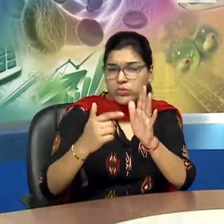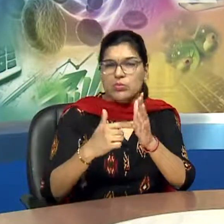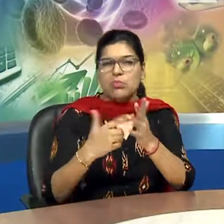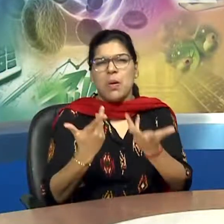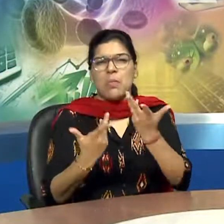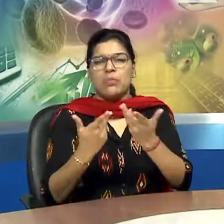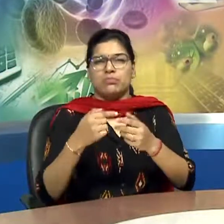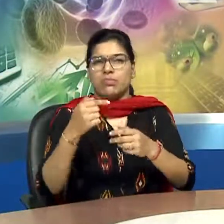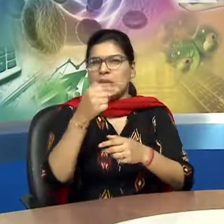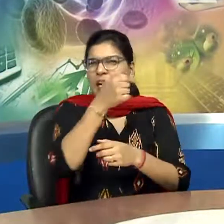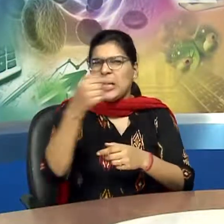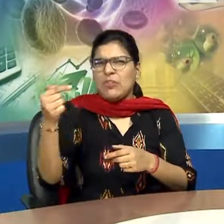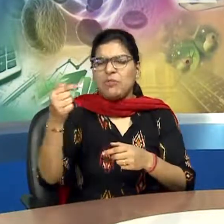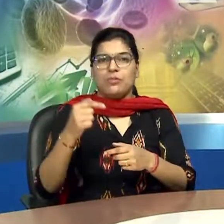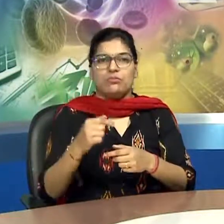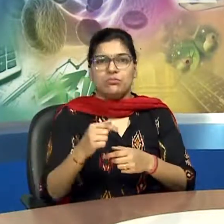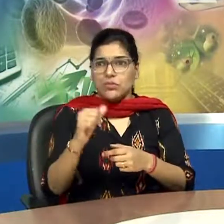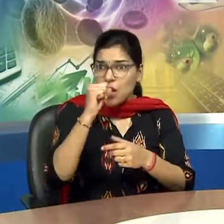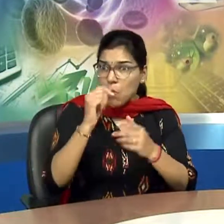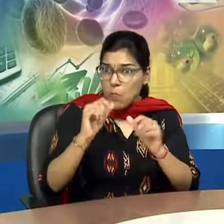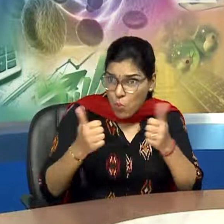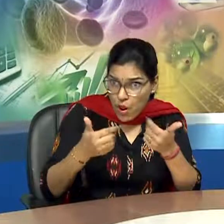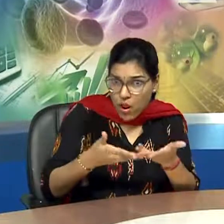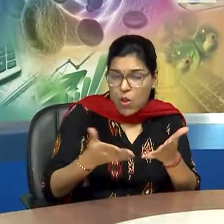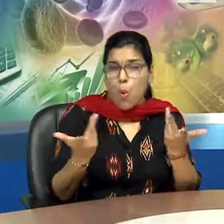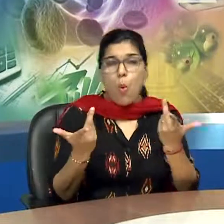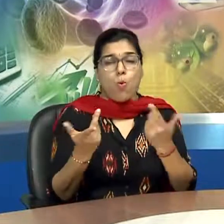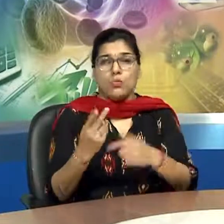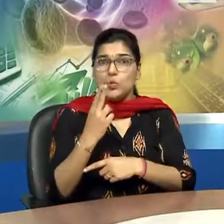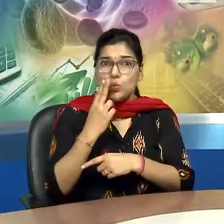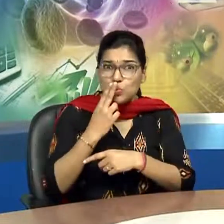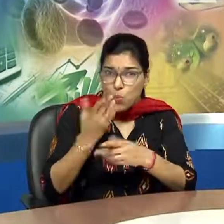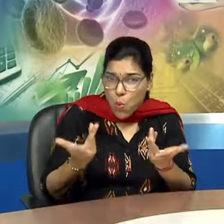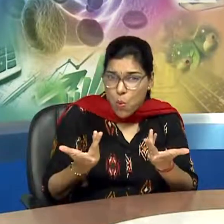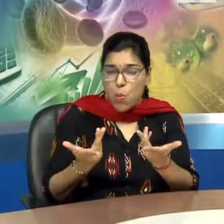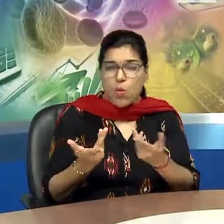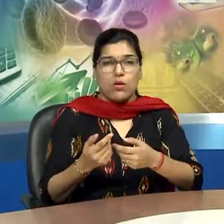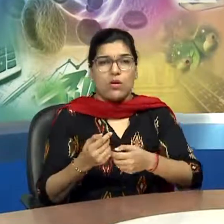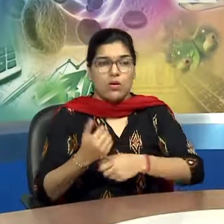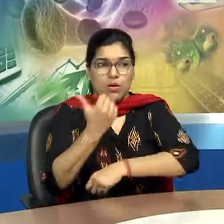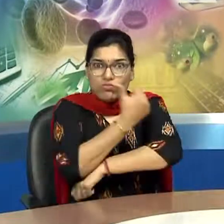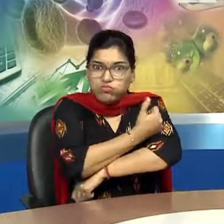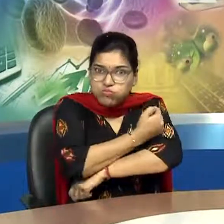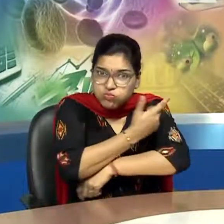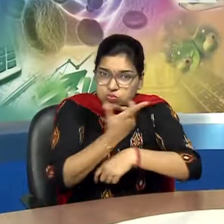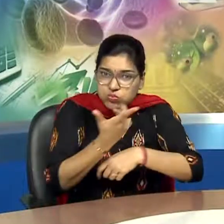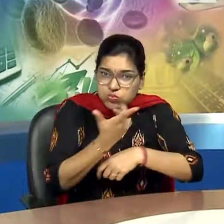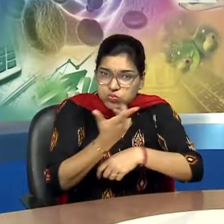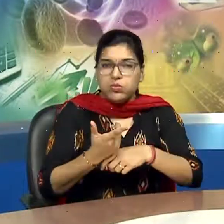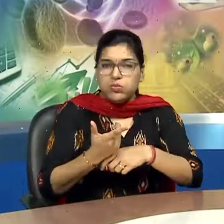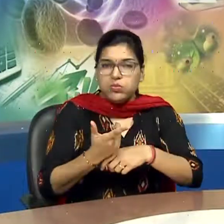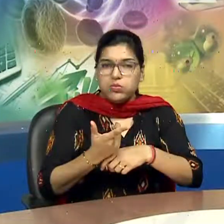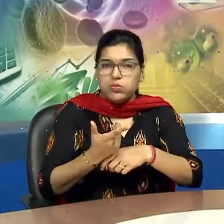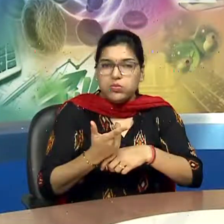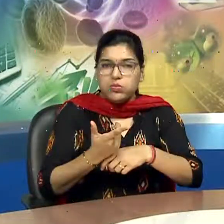when you see any advertisement and there is some good point and some bad points